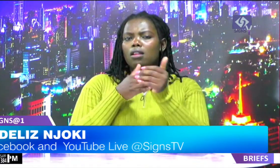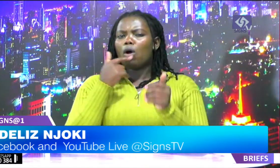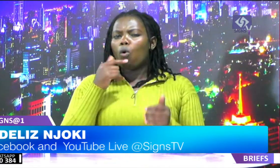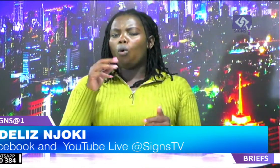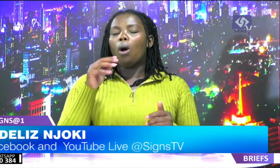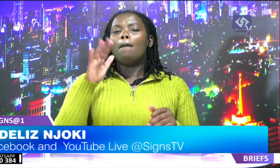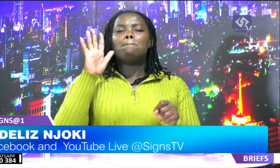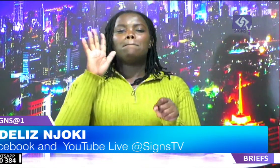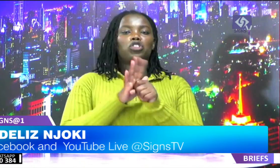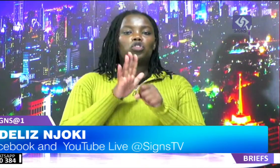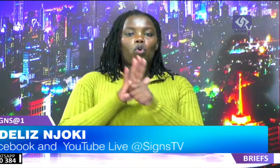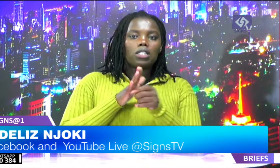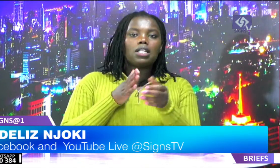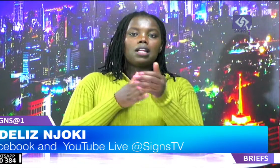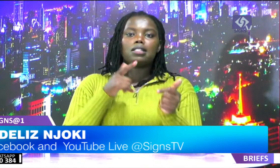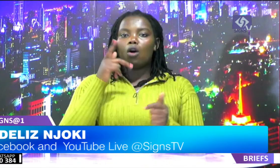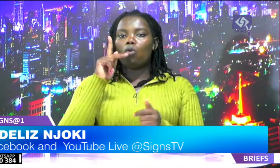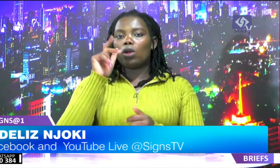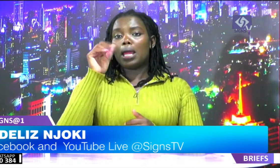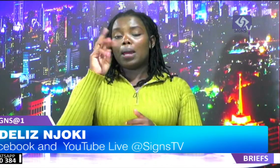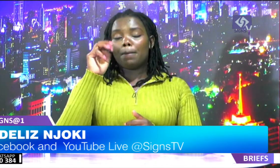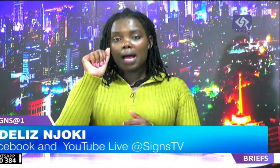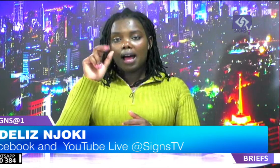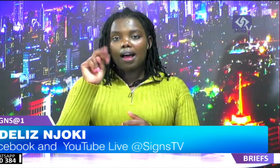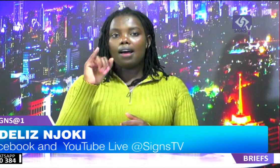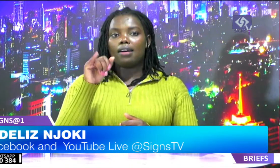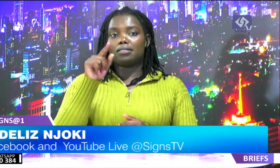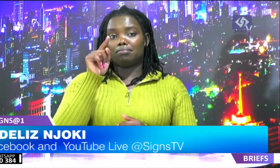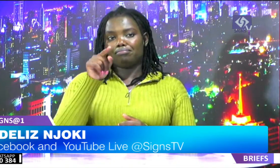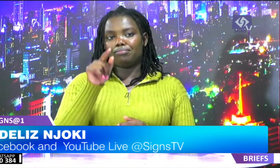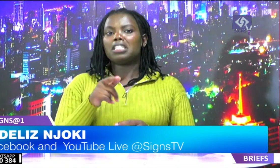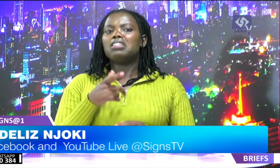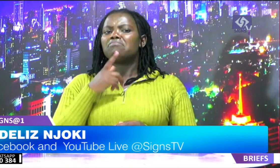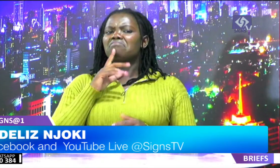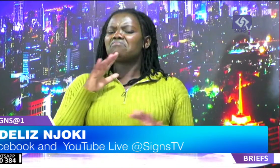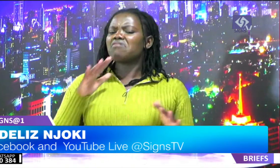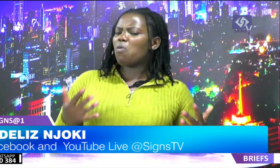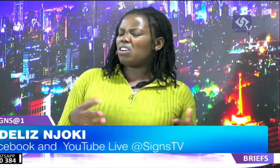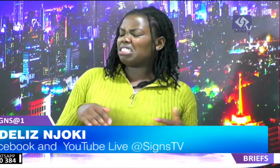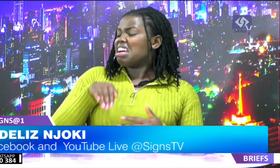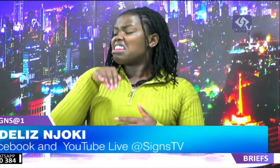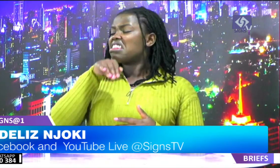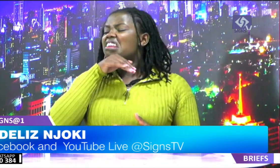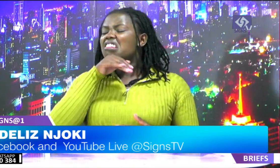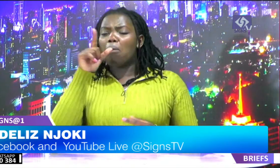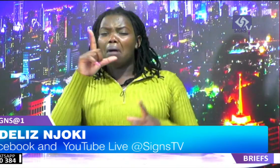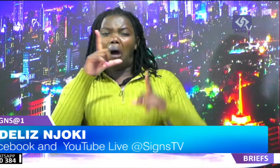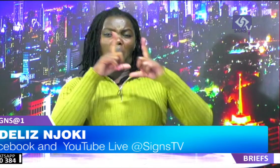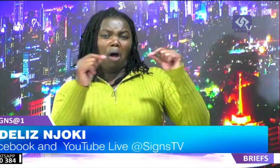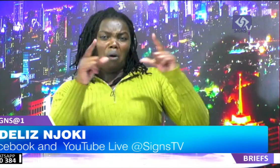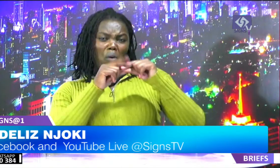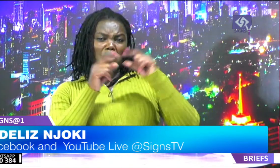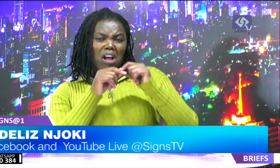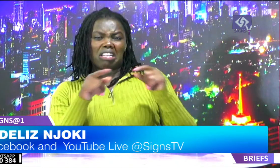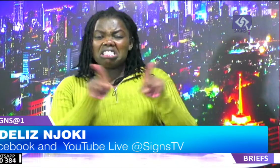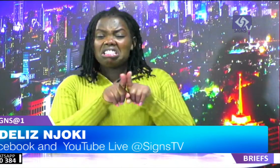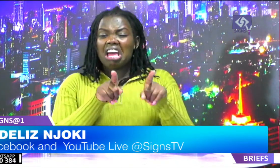On Thursday, leaders led by Majority Leader Kimani Ichung'wah turned Raila